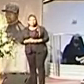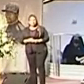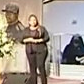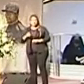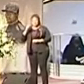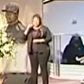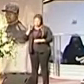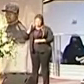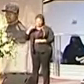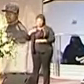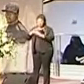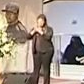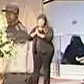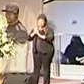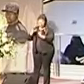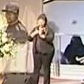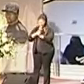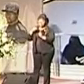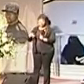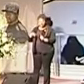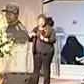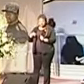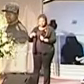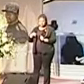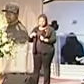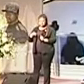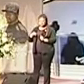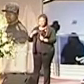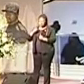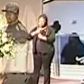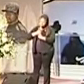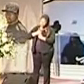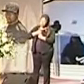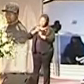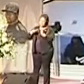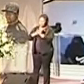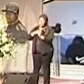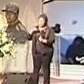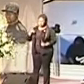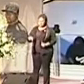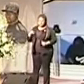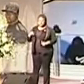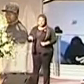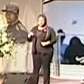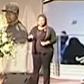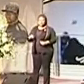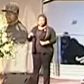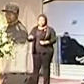There's peace behind this. There's love behind this.